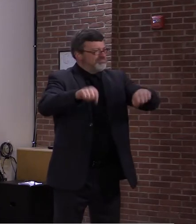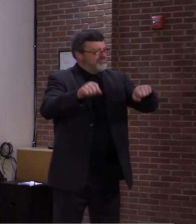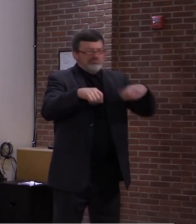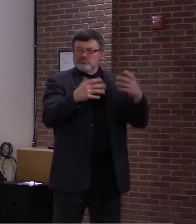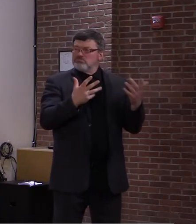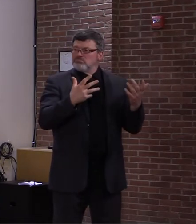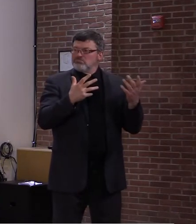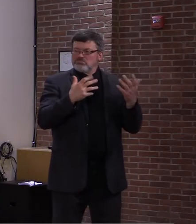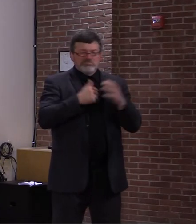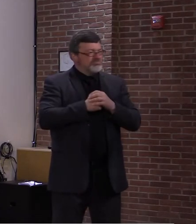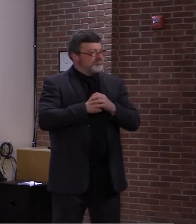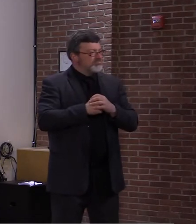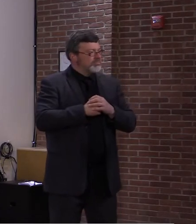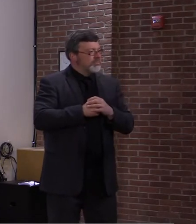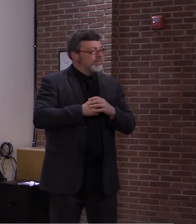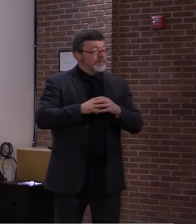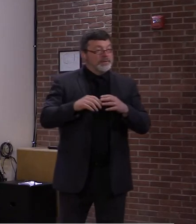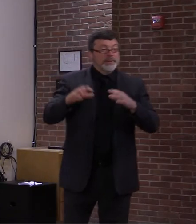Thank you.